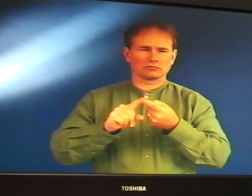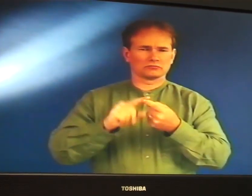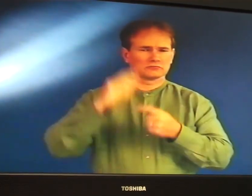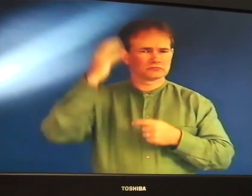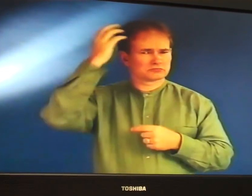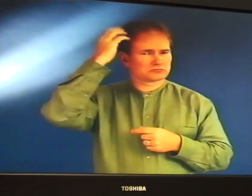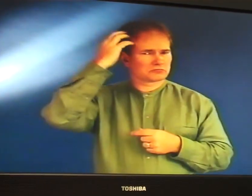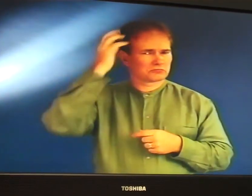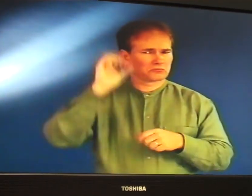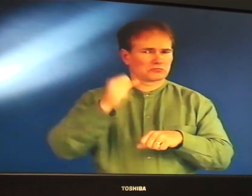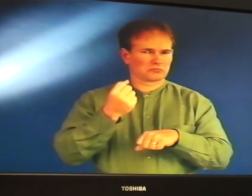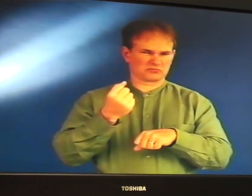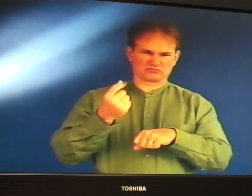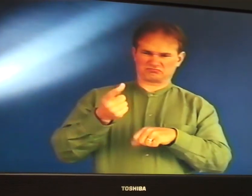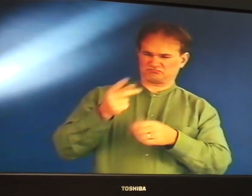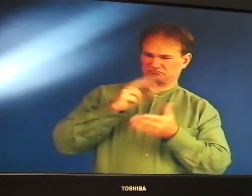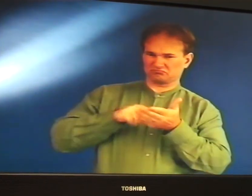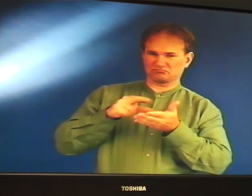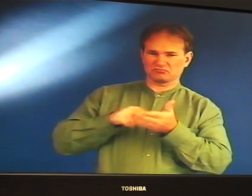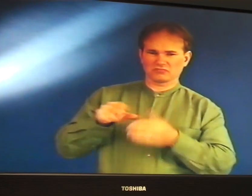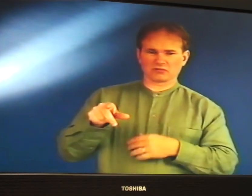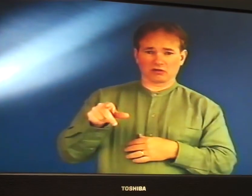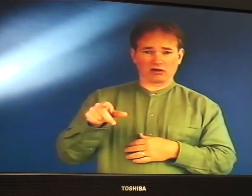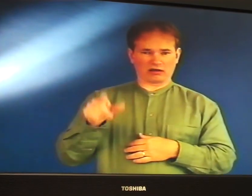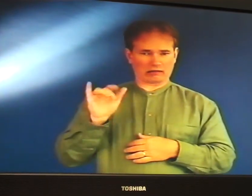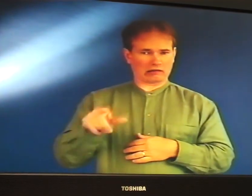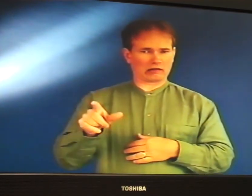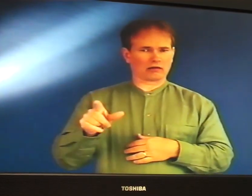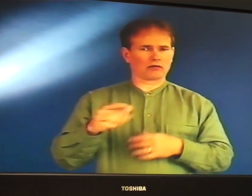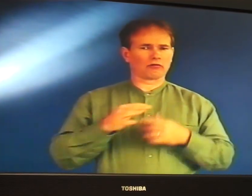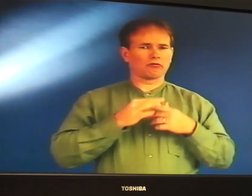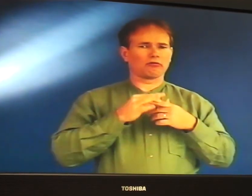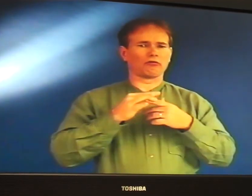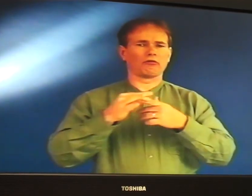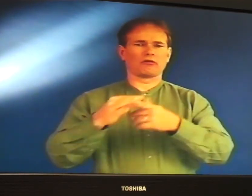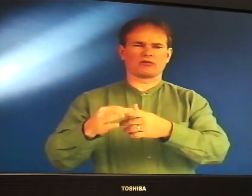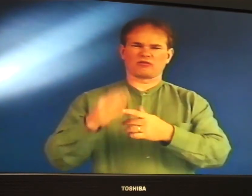didn't accept it. Now, Stokey, he was for it.